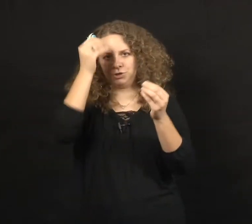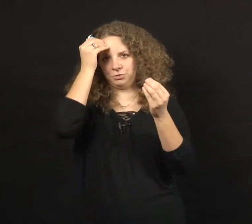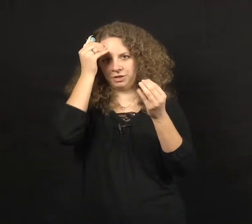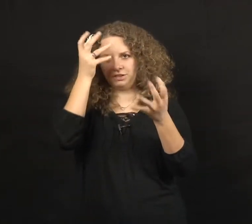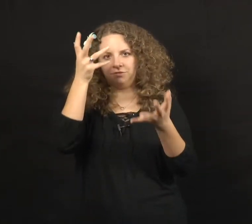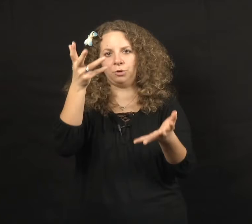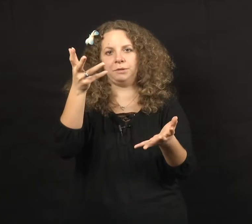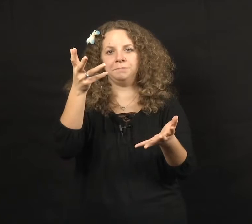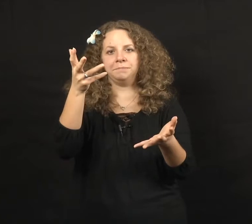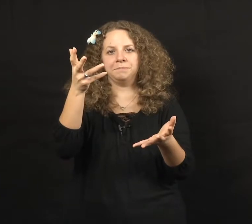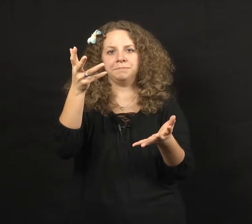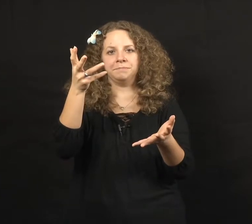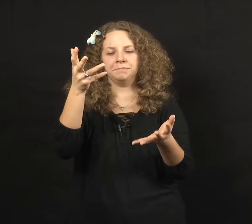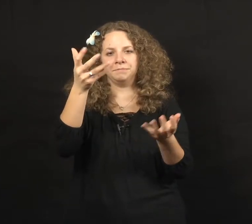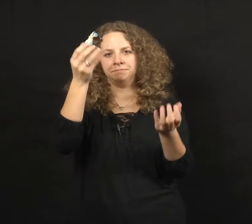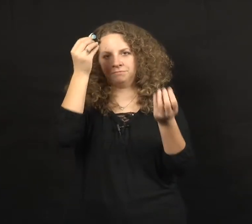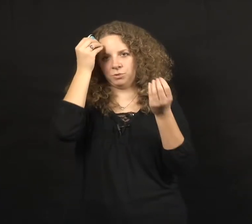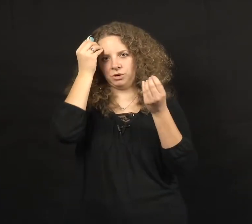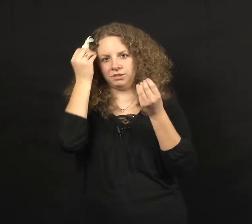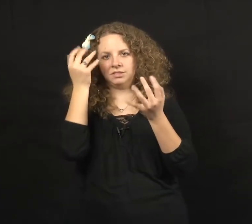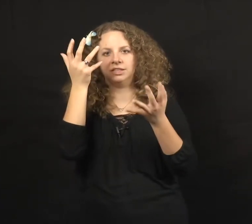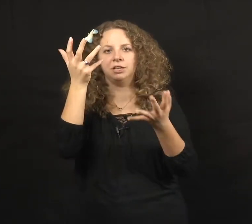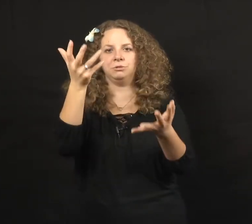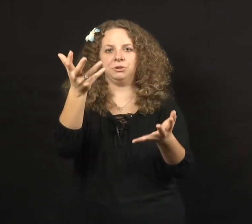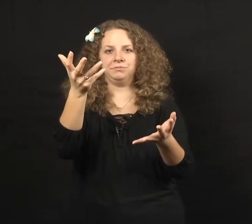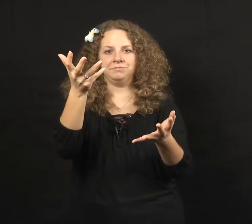To inform or to let you know.